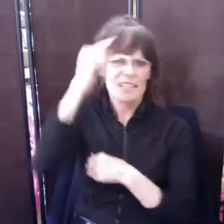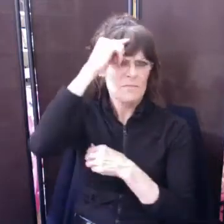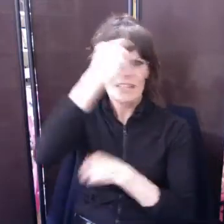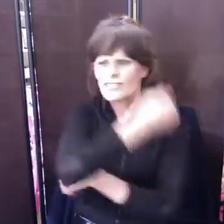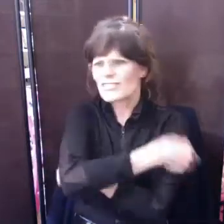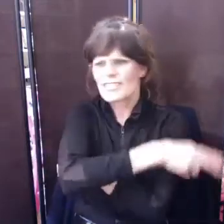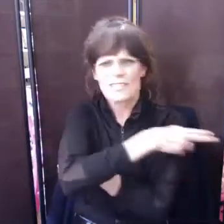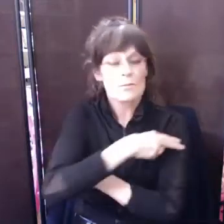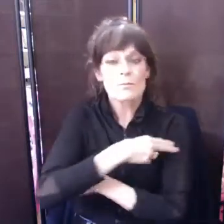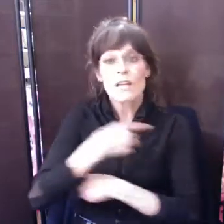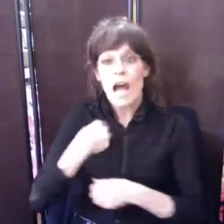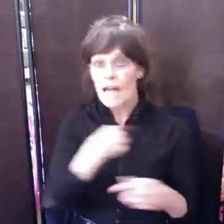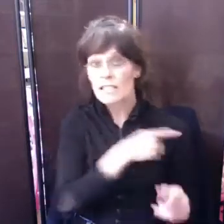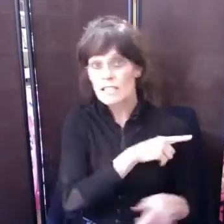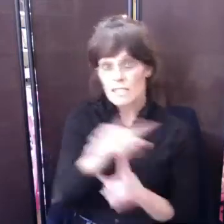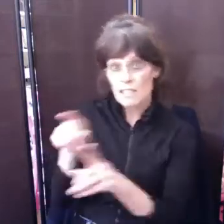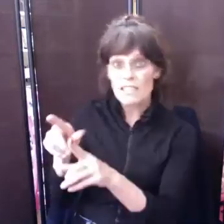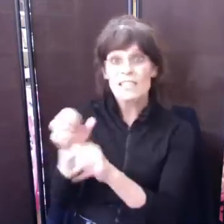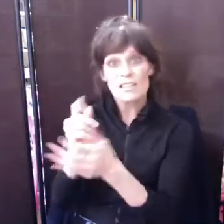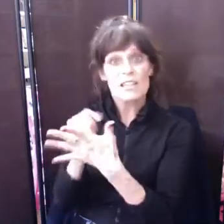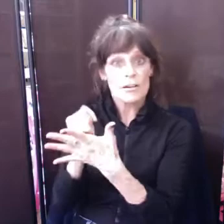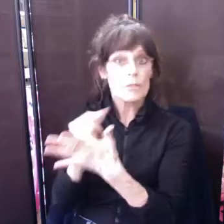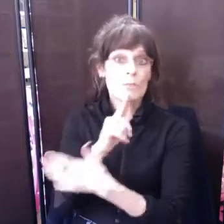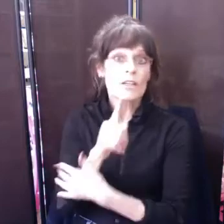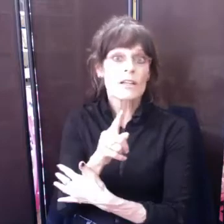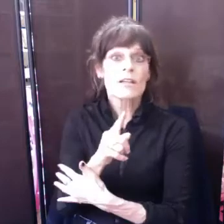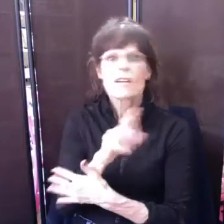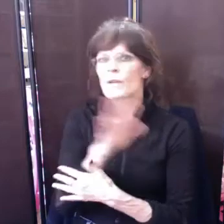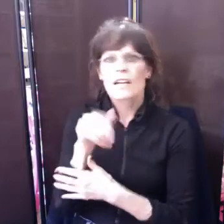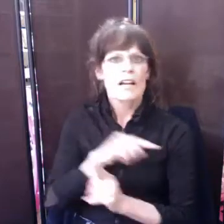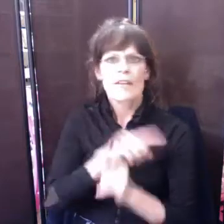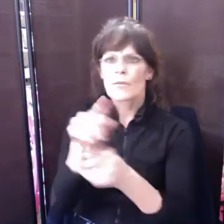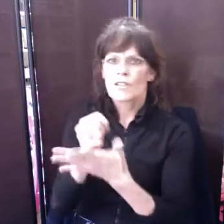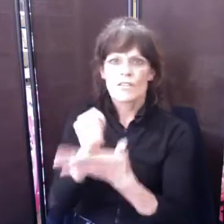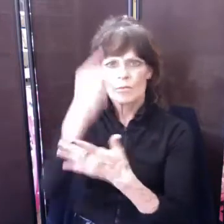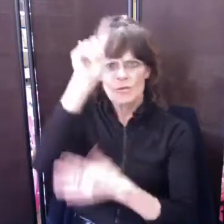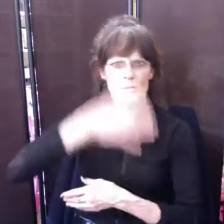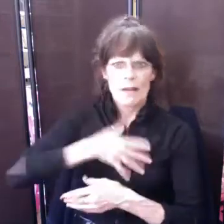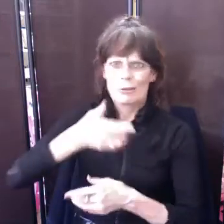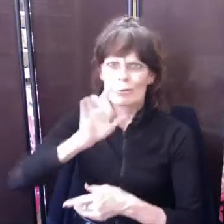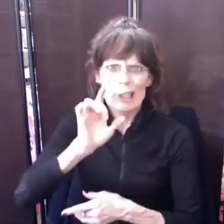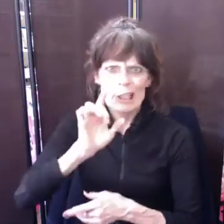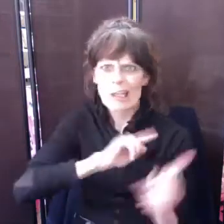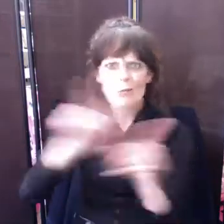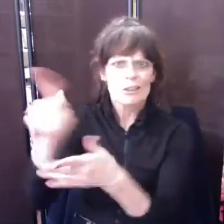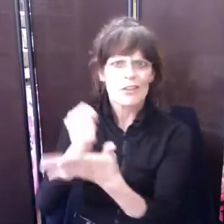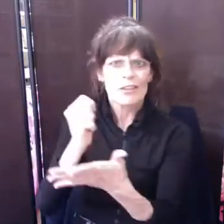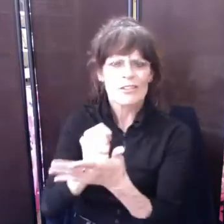you know, go and get a lot of therapy. But I never went to therapy for my drinking. I went to therapy to unravel the